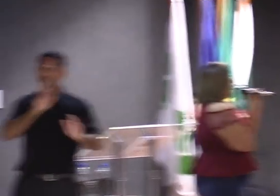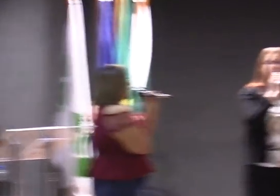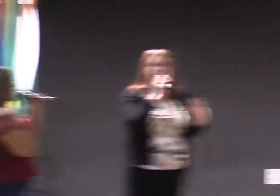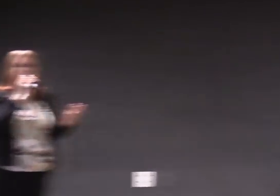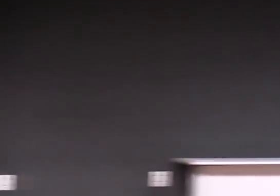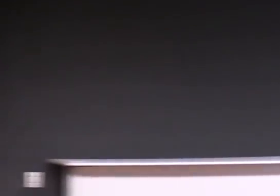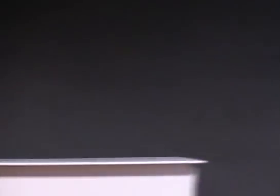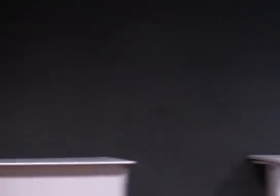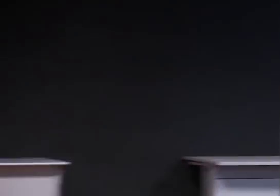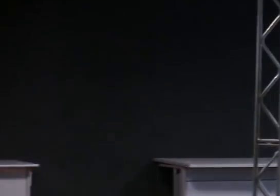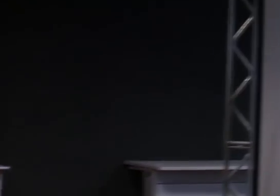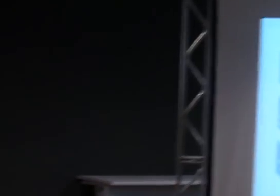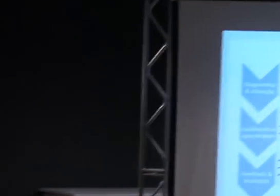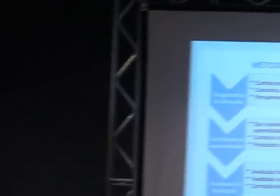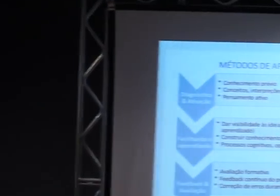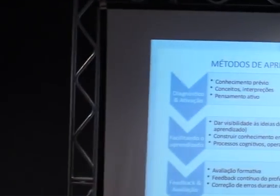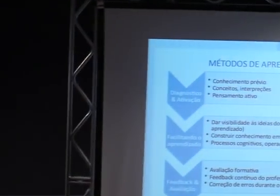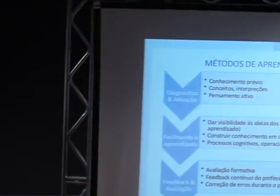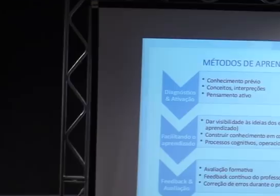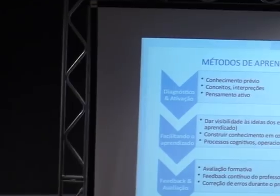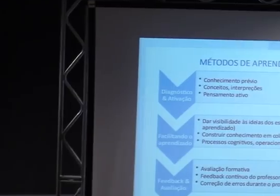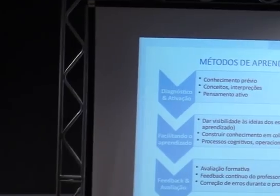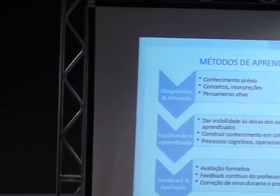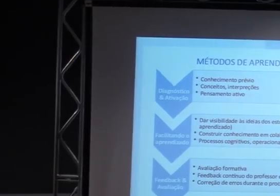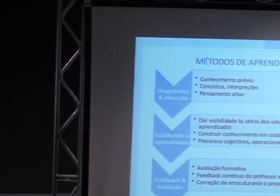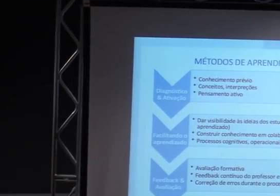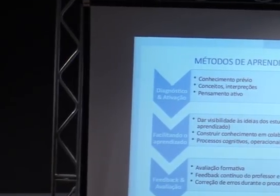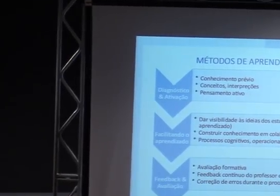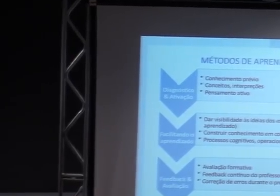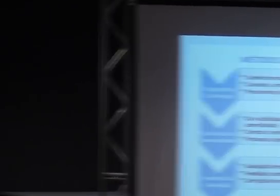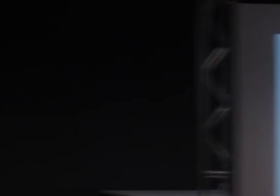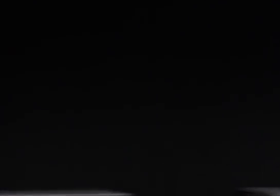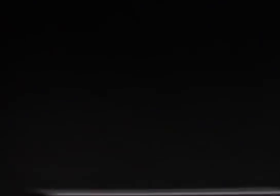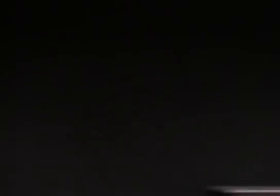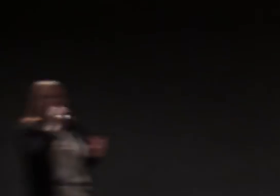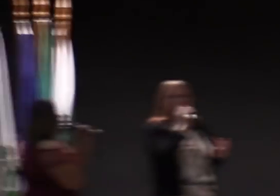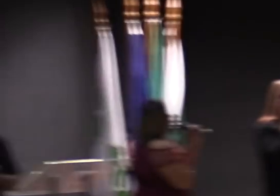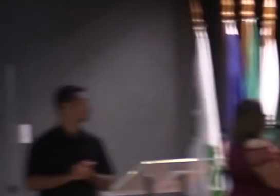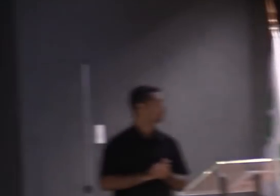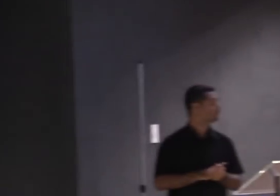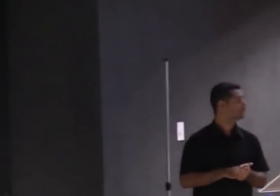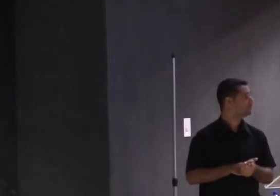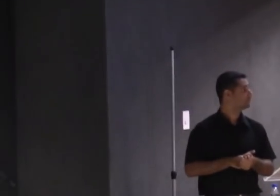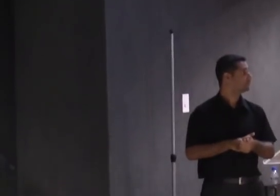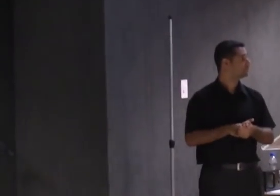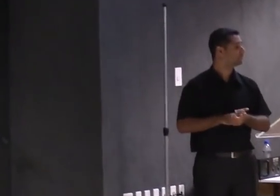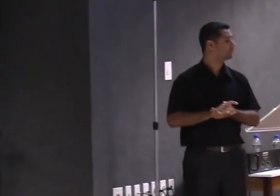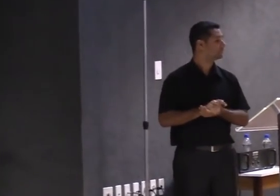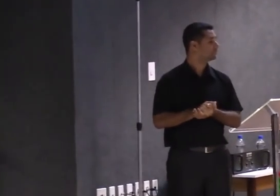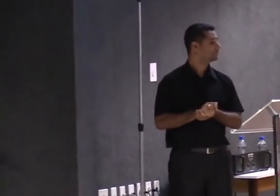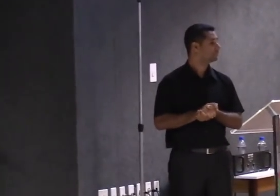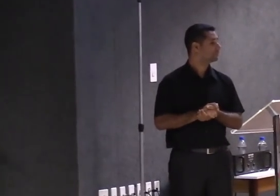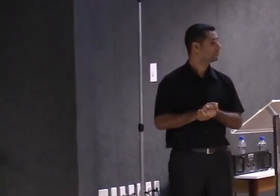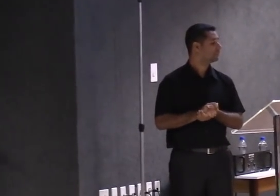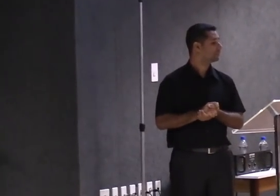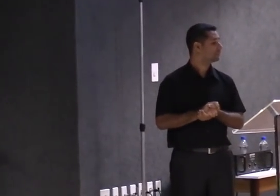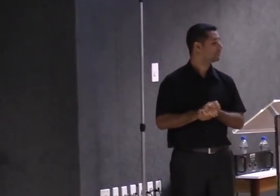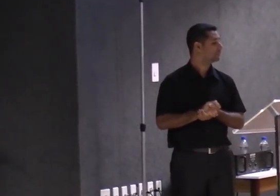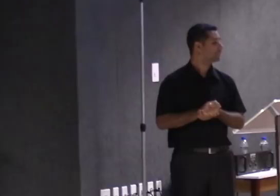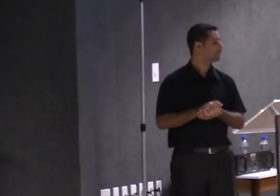So we can organize different kinds of activities where we try to find out that knowledge of